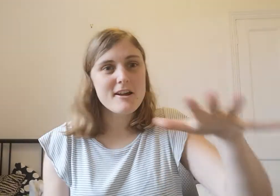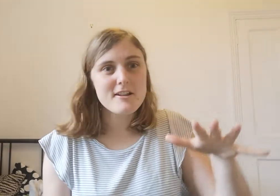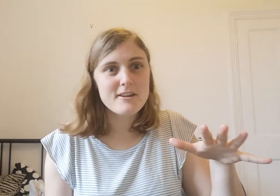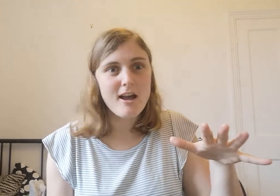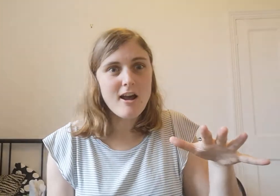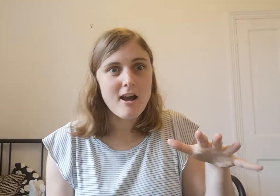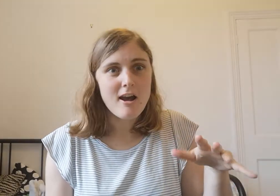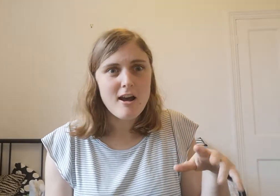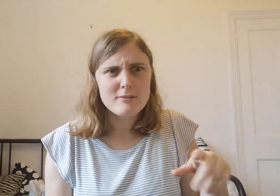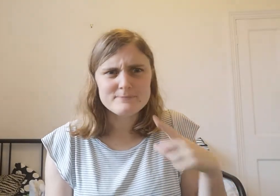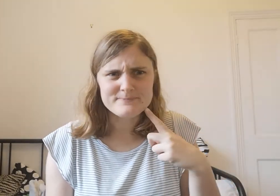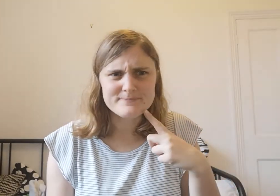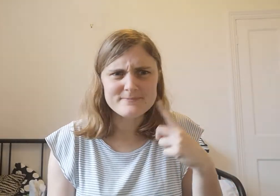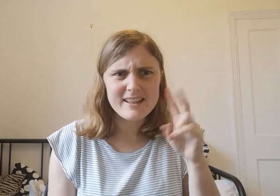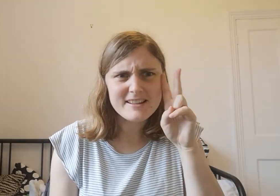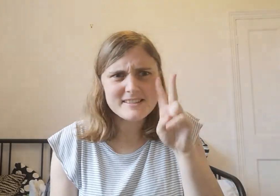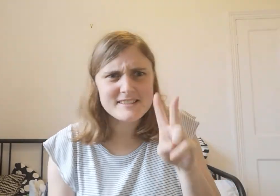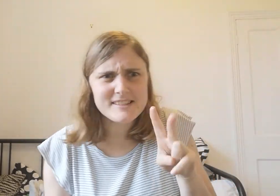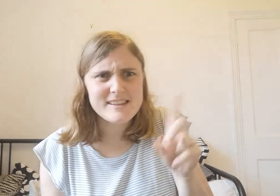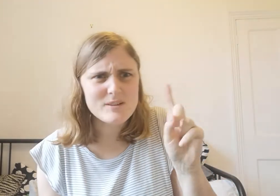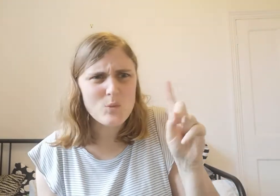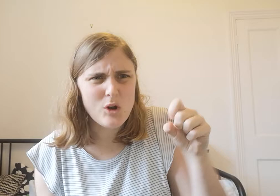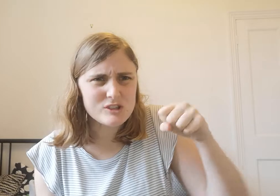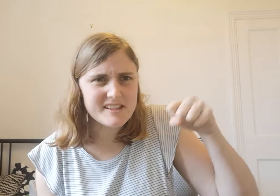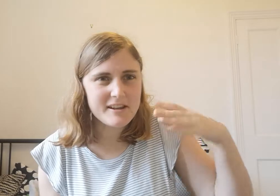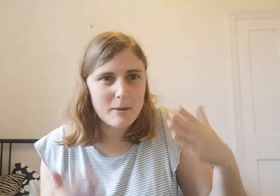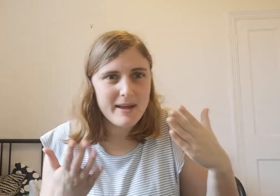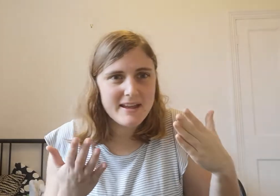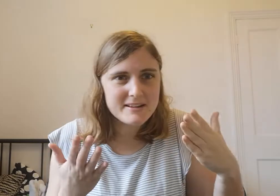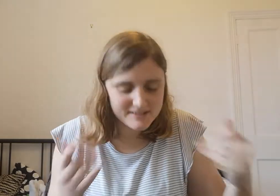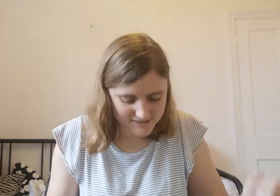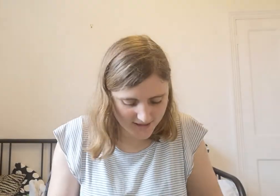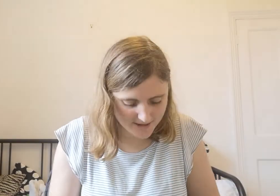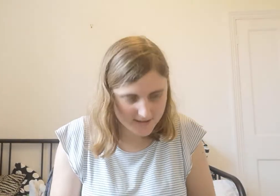everyone. Let's see what's in our bag today.